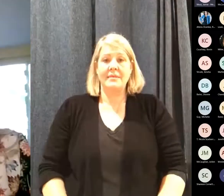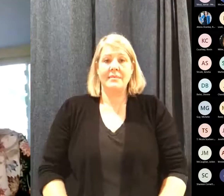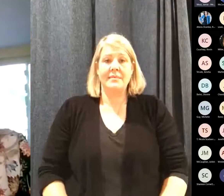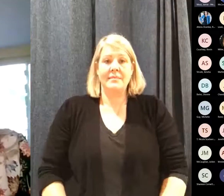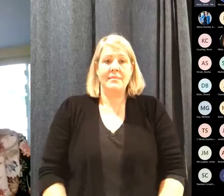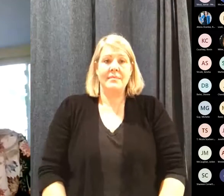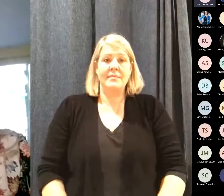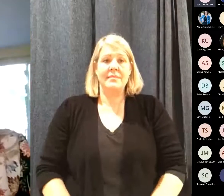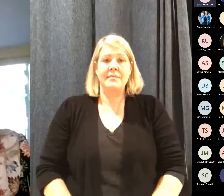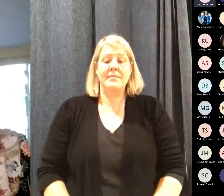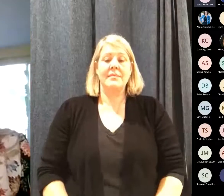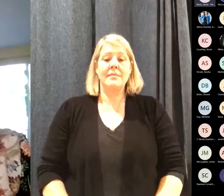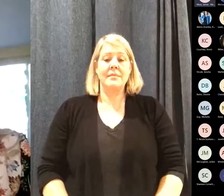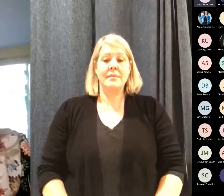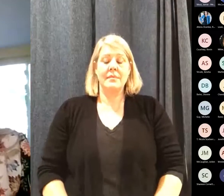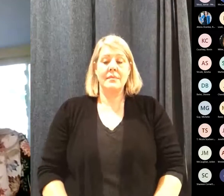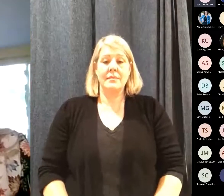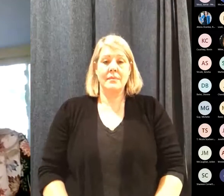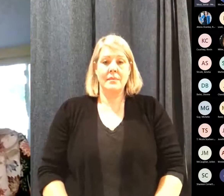Okay.